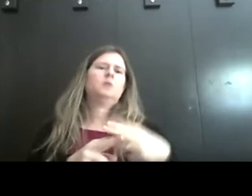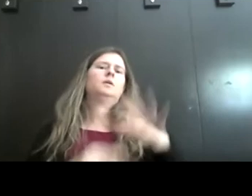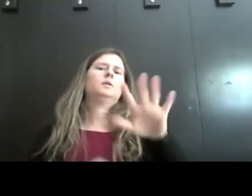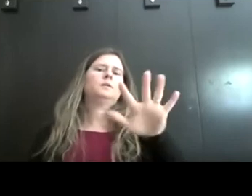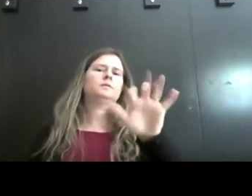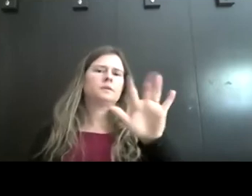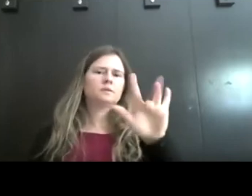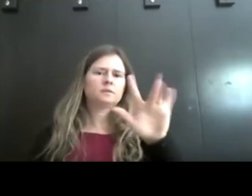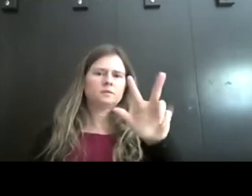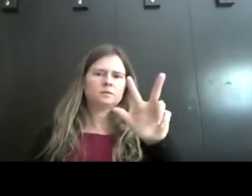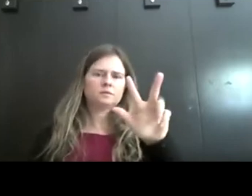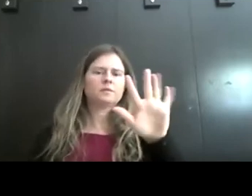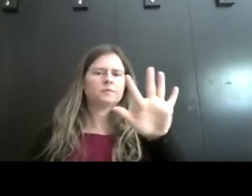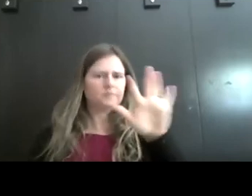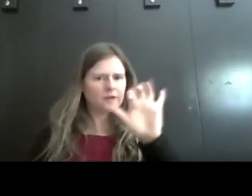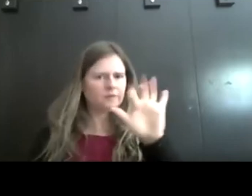We put